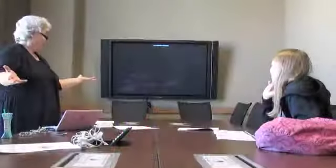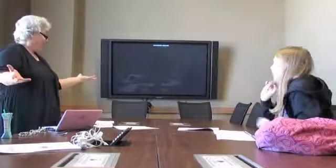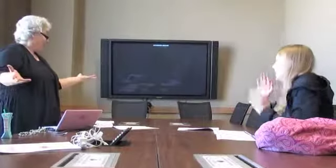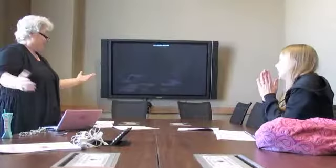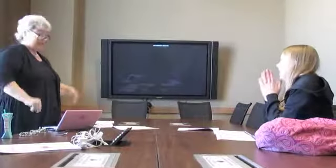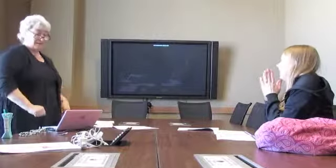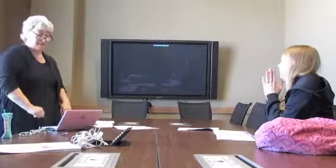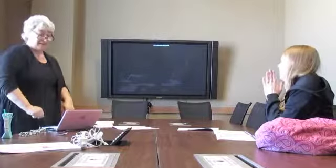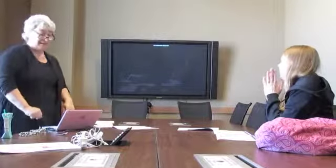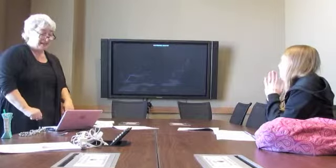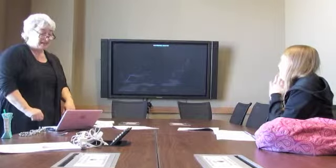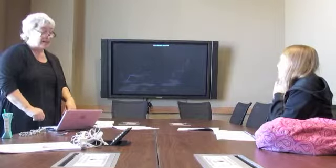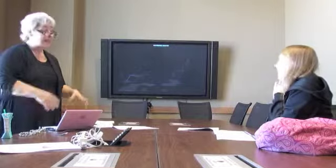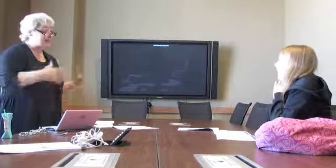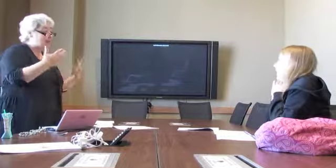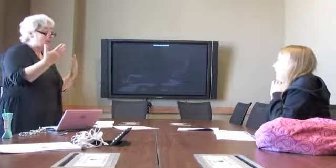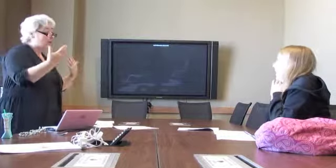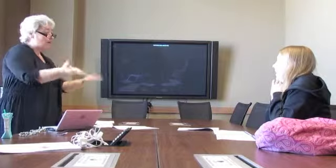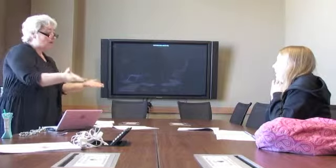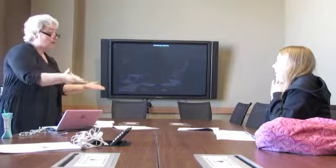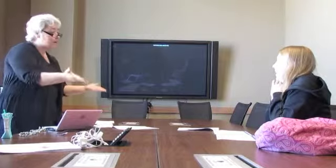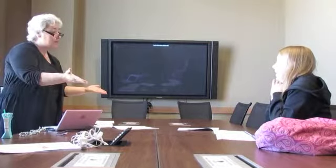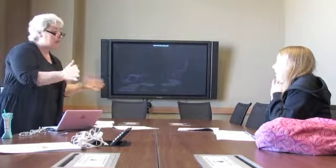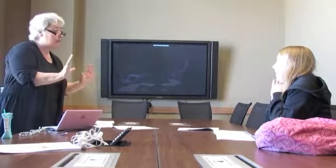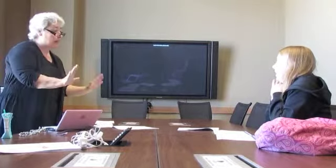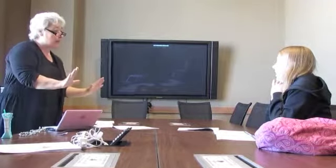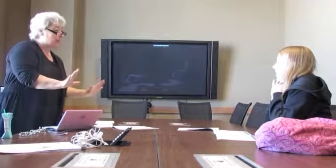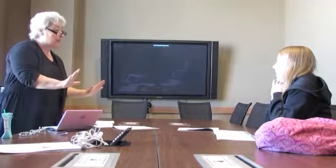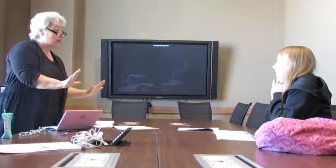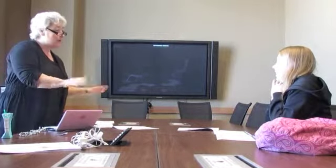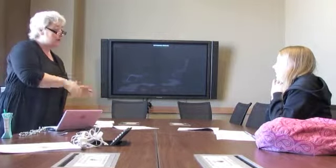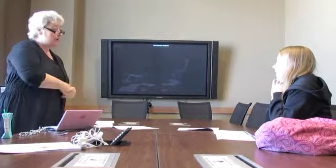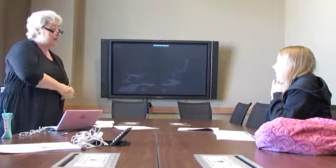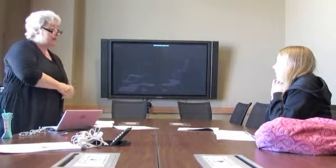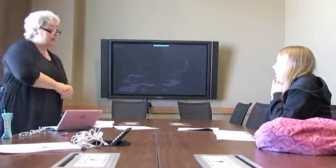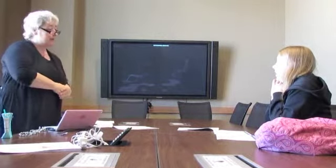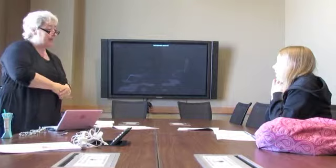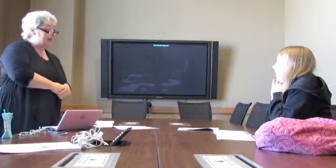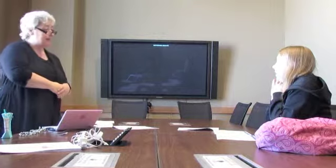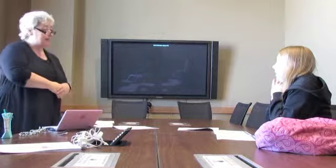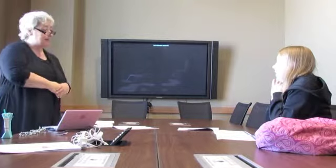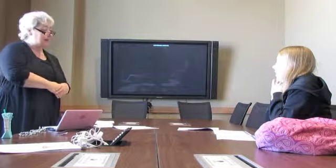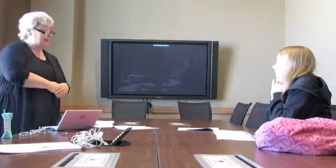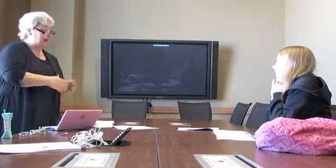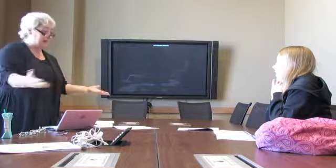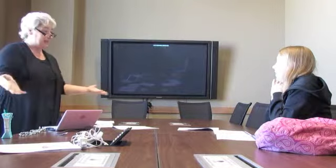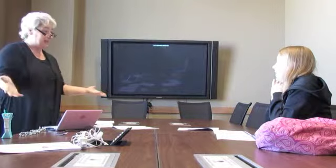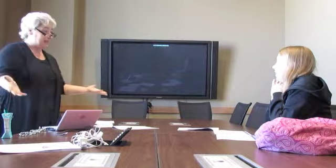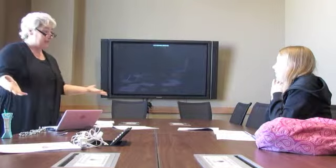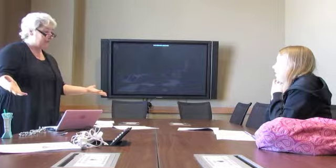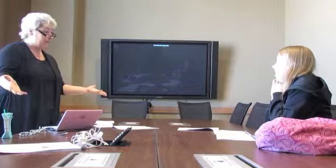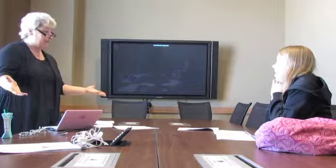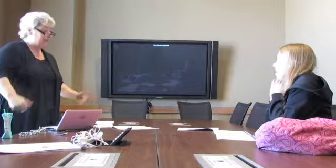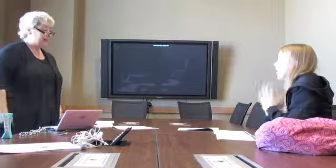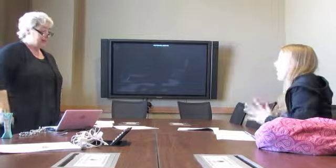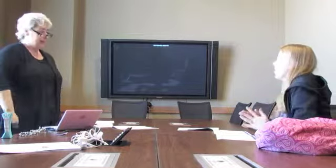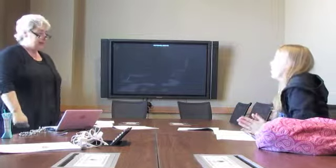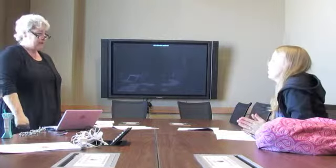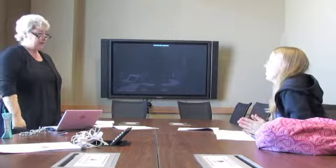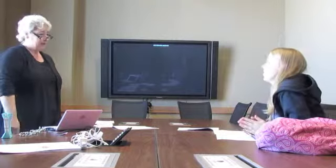That's the end of the presentation. Are there words that you would like to know that I didn't cover? How do you say if